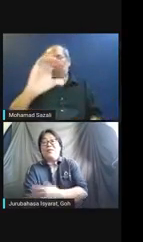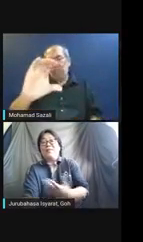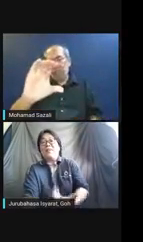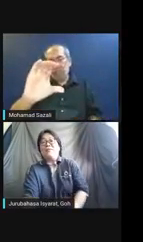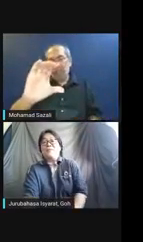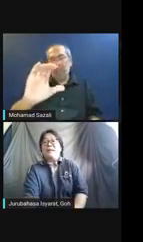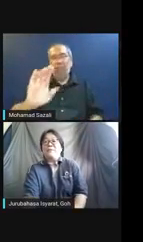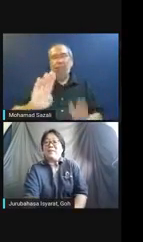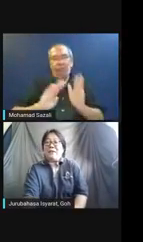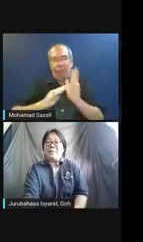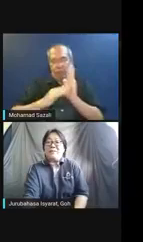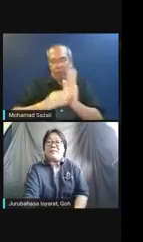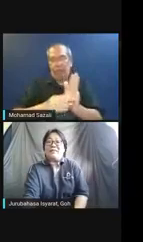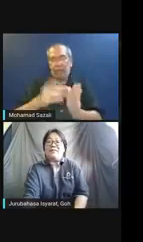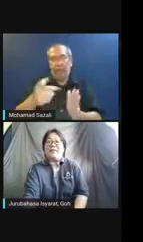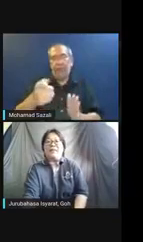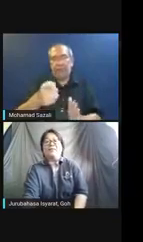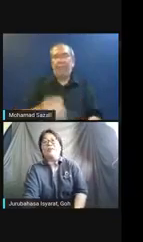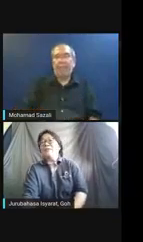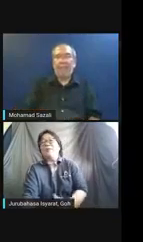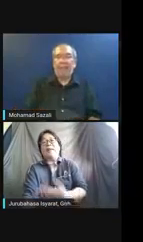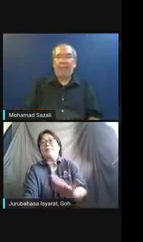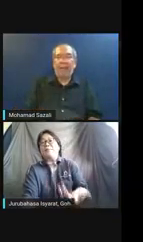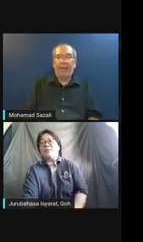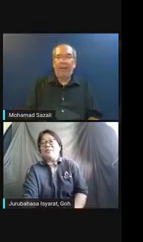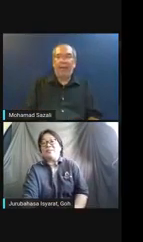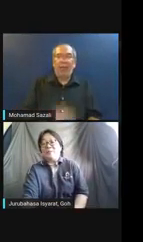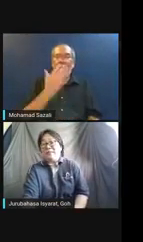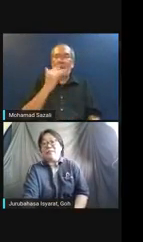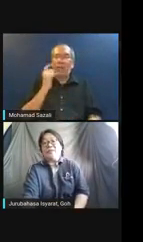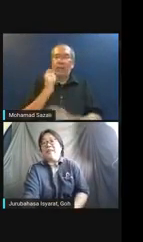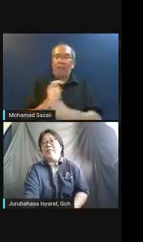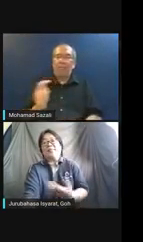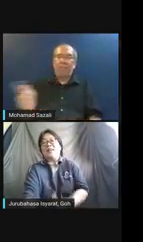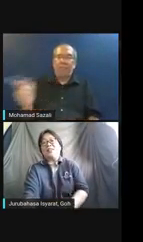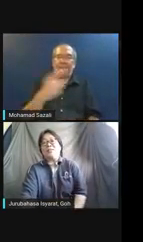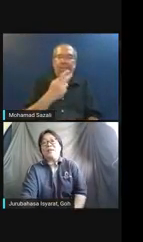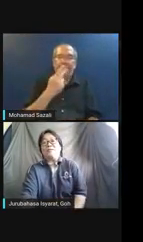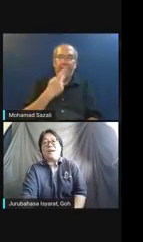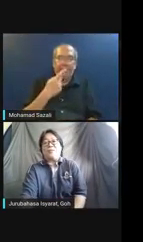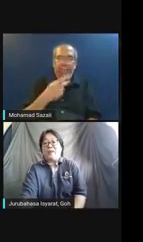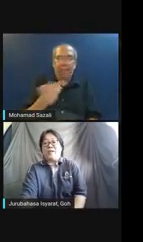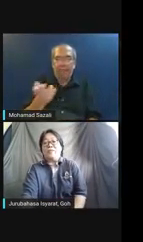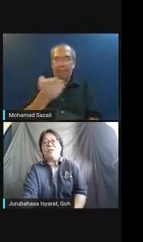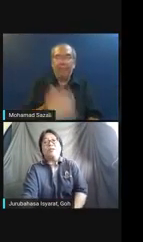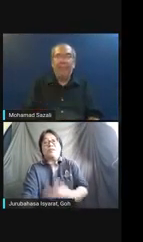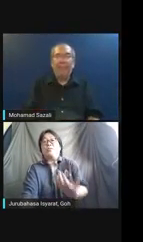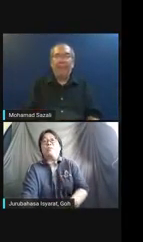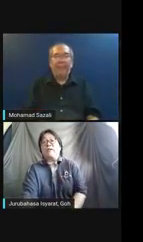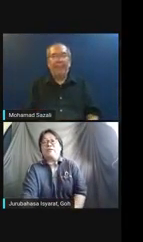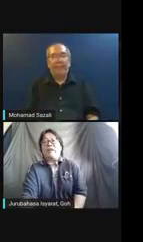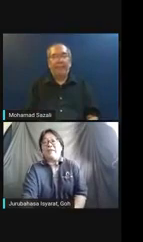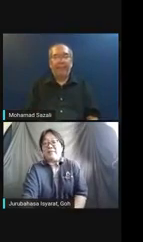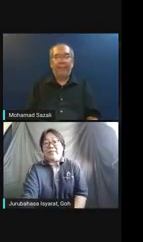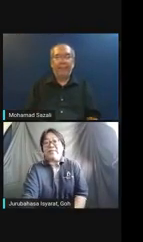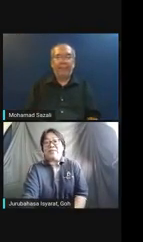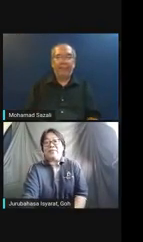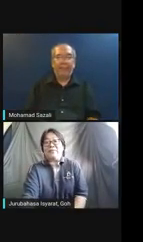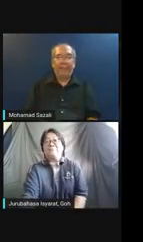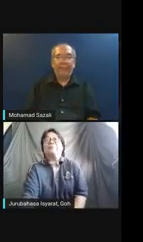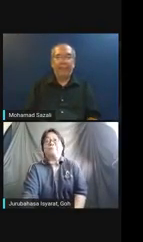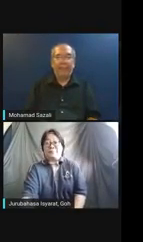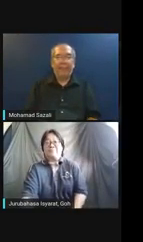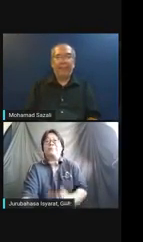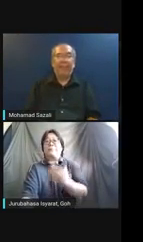So let's say if you may have a deaf person, okay, or even other person with disabilities, you can just ask for their card OKU just to verify their status.